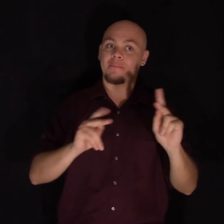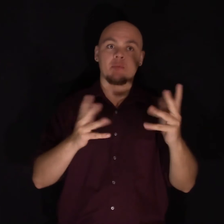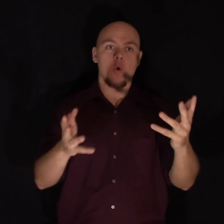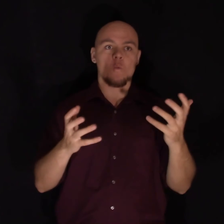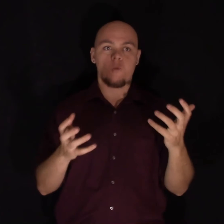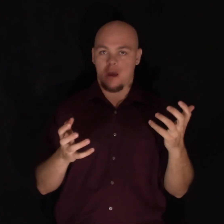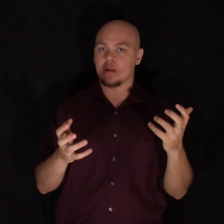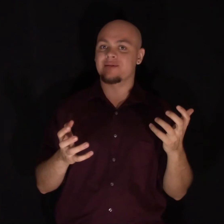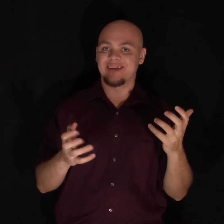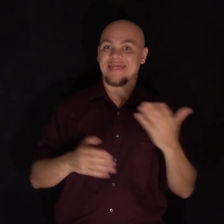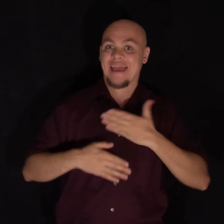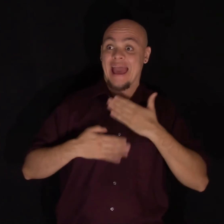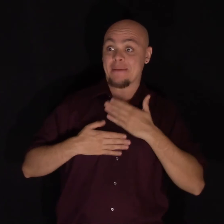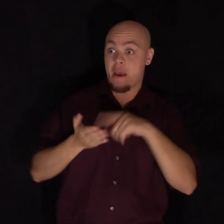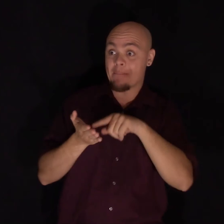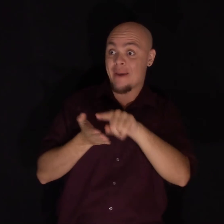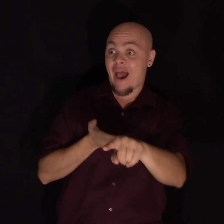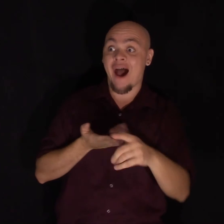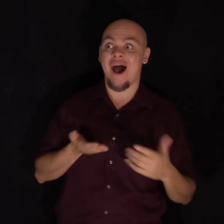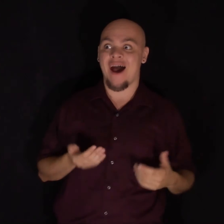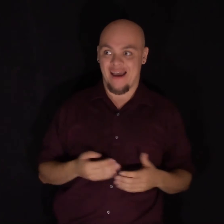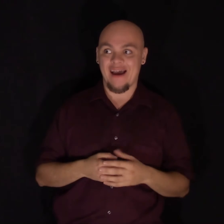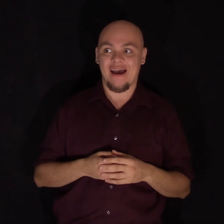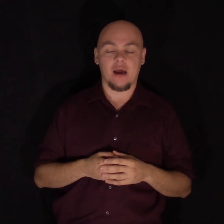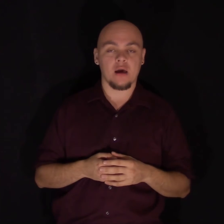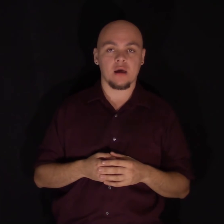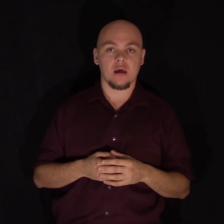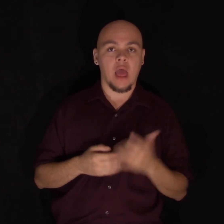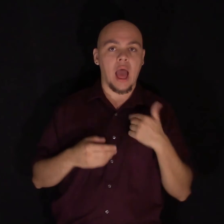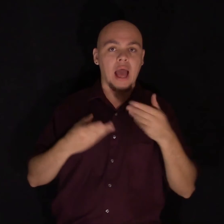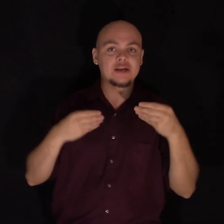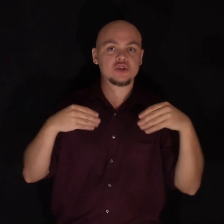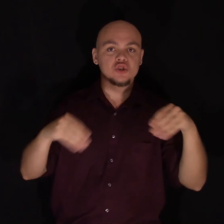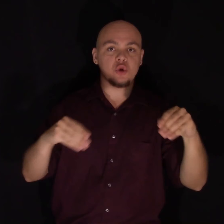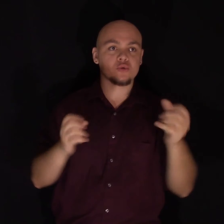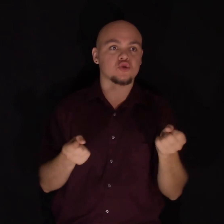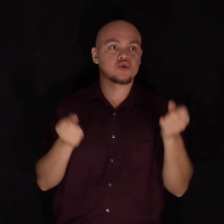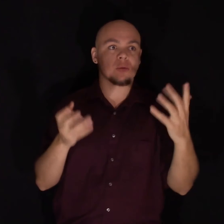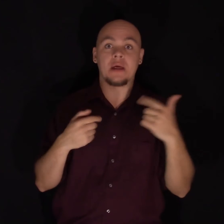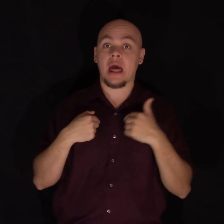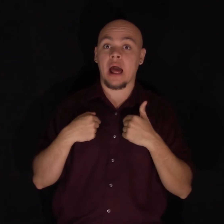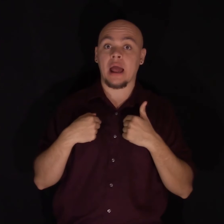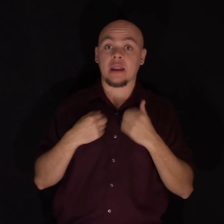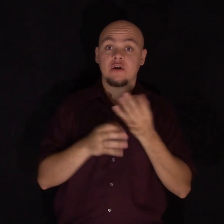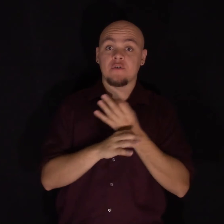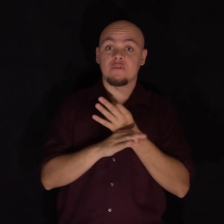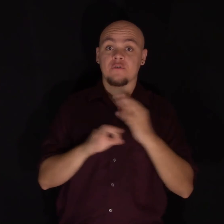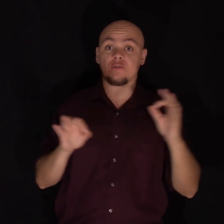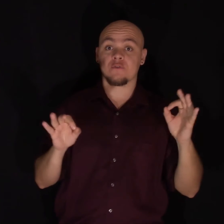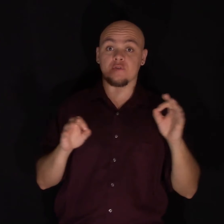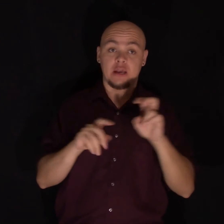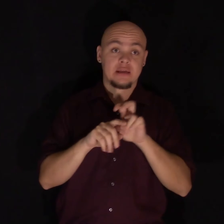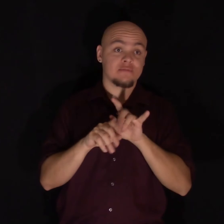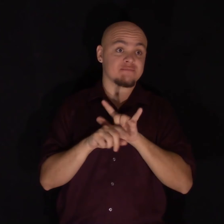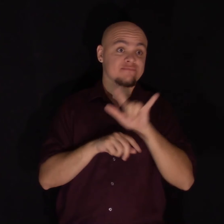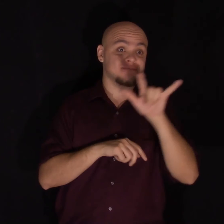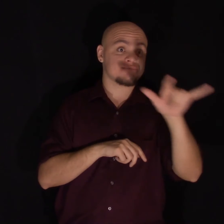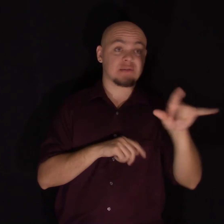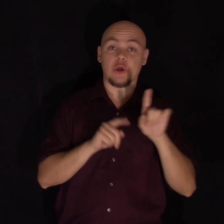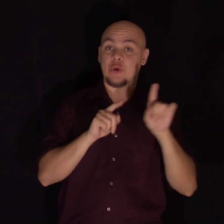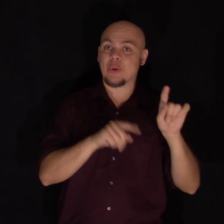stuff. They were happy to pay for it. I sold so much jewelry that year, I won a free trip to St. Thomas. It's